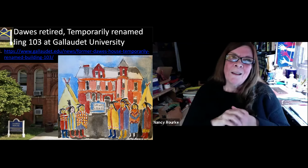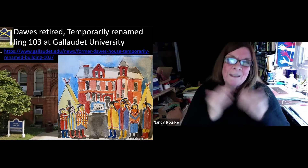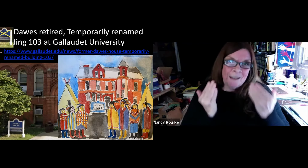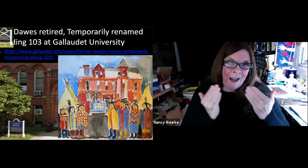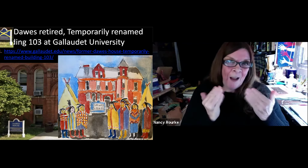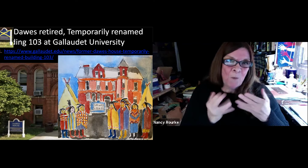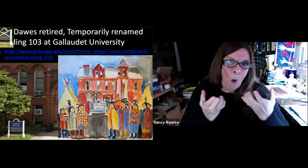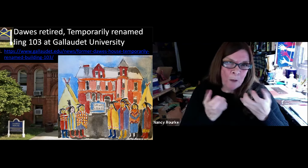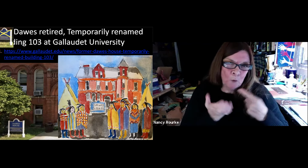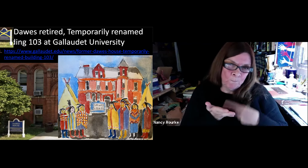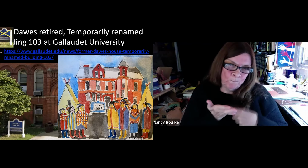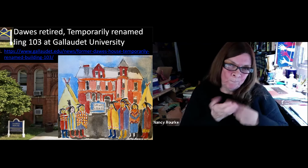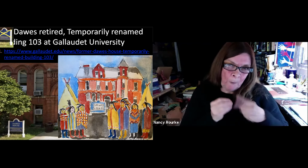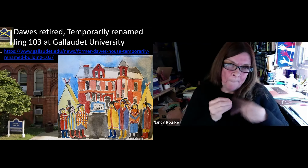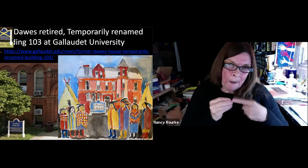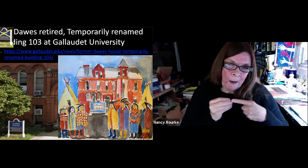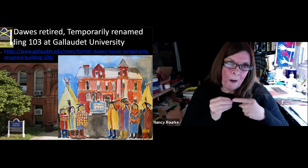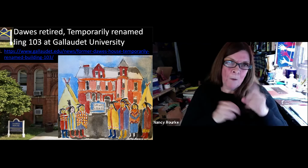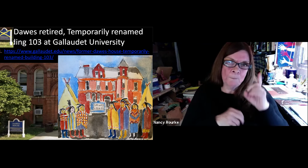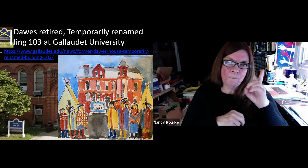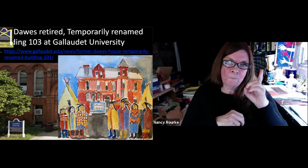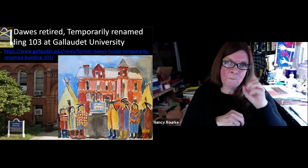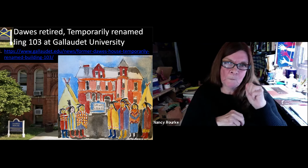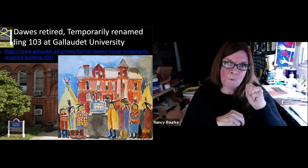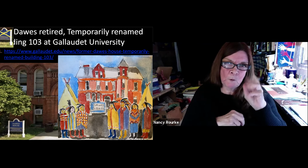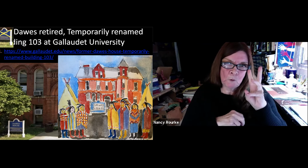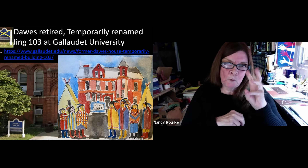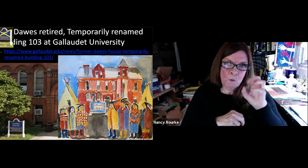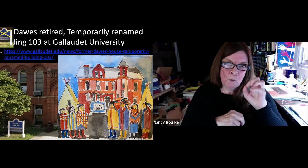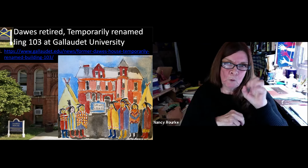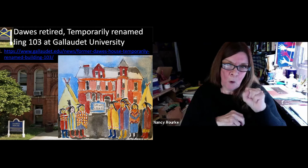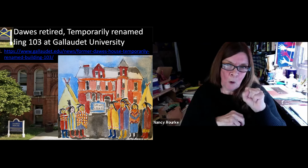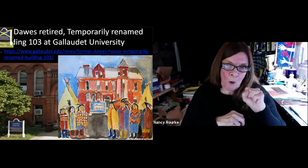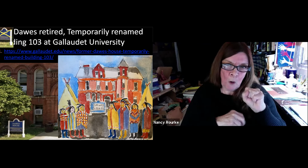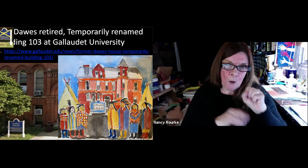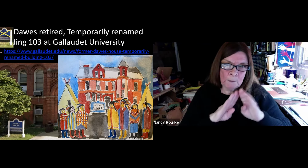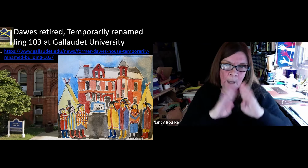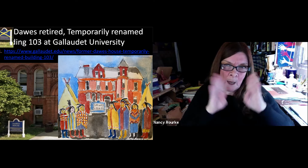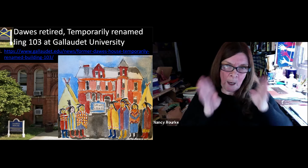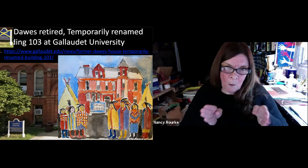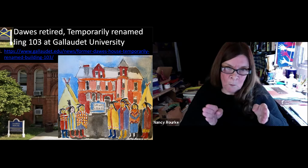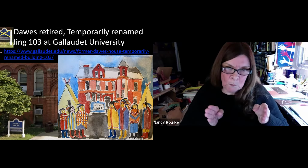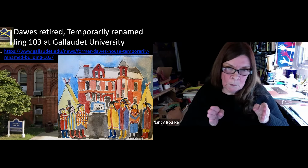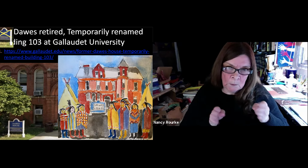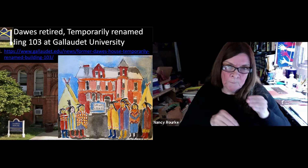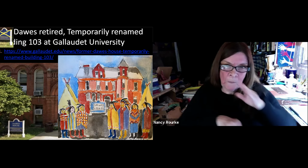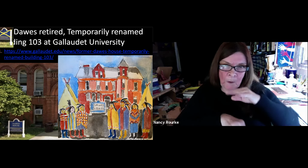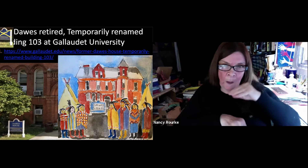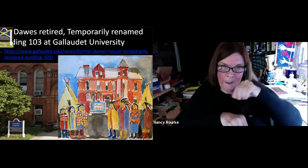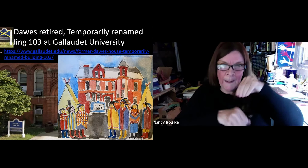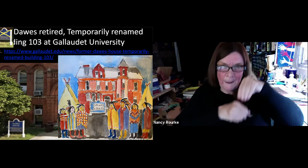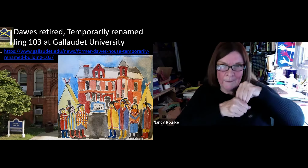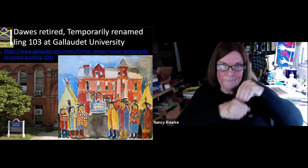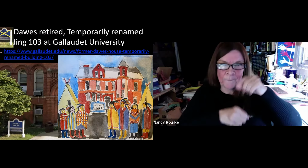Okay. Moving on to the next slide. I want to have a little conversation about the